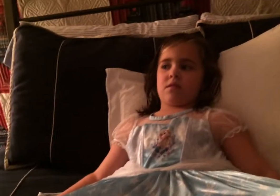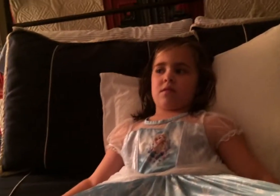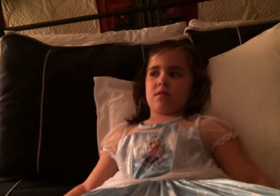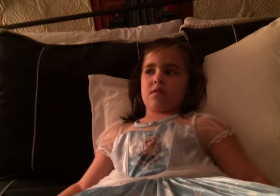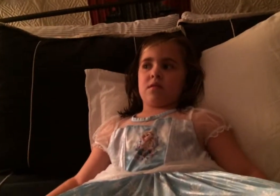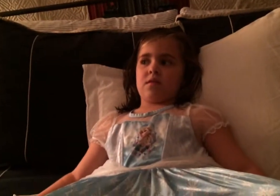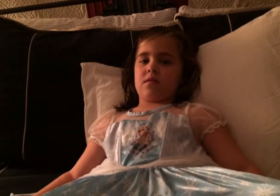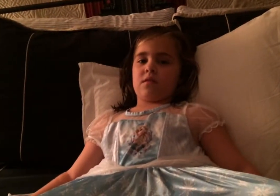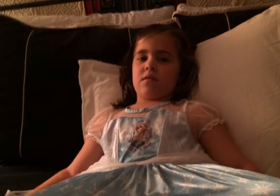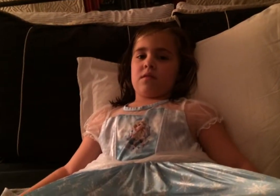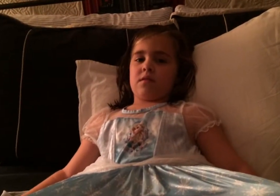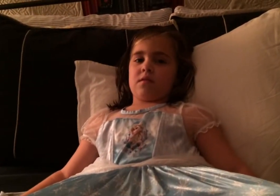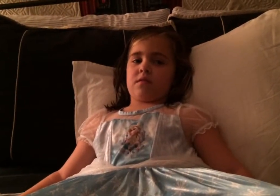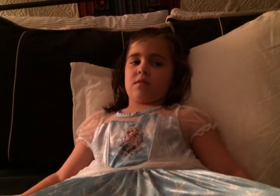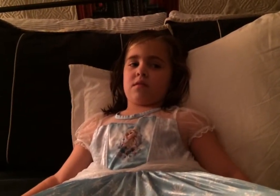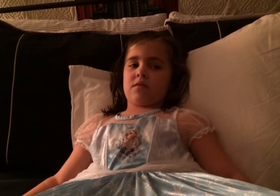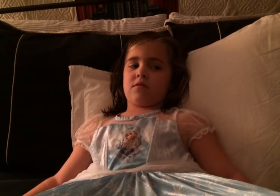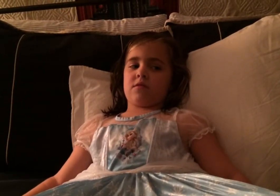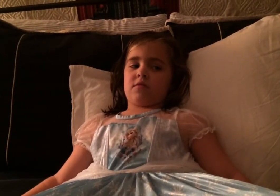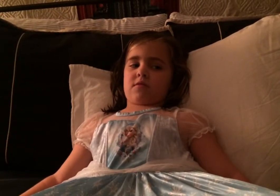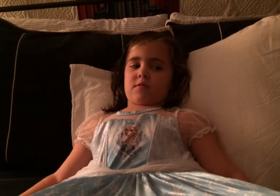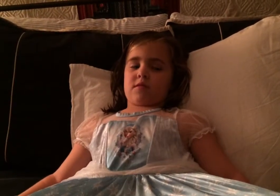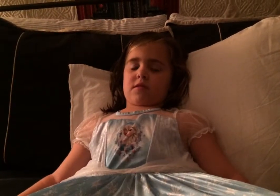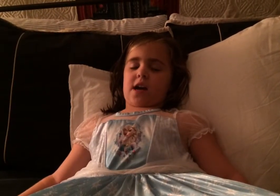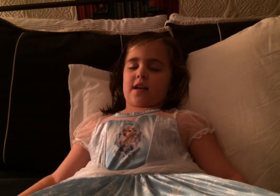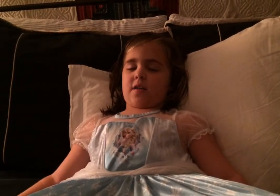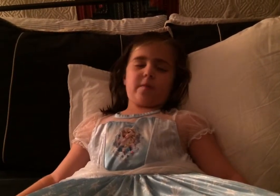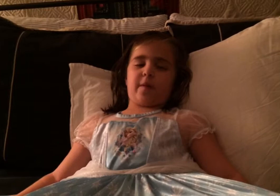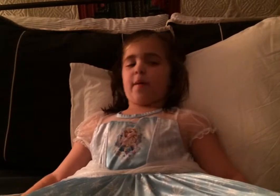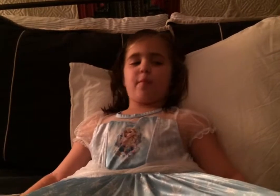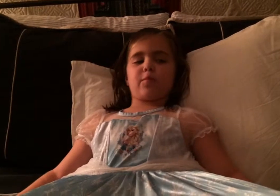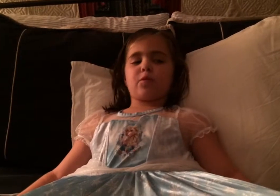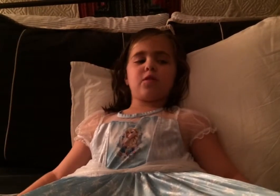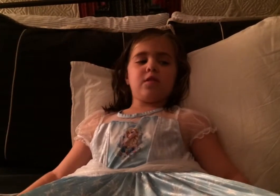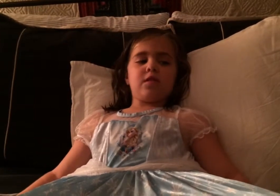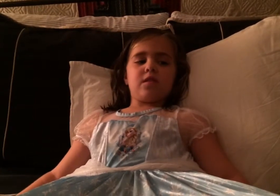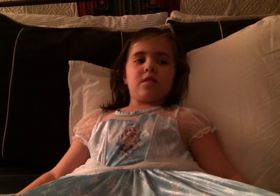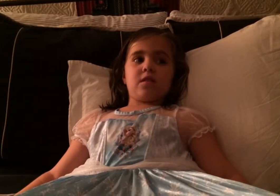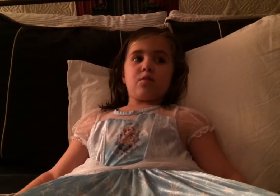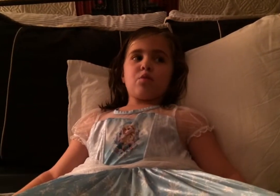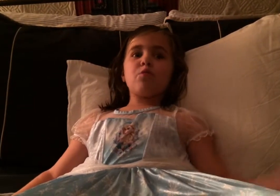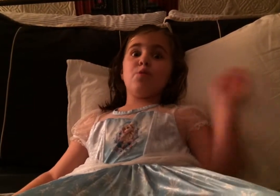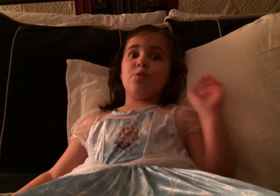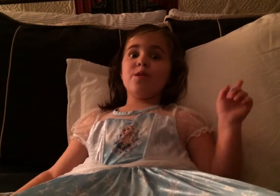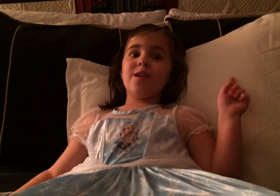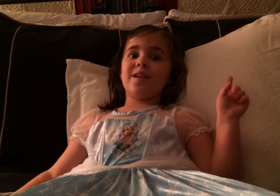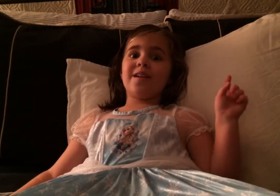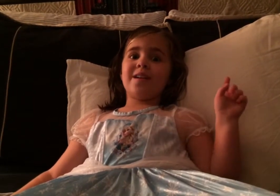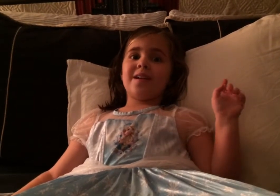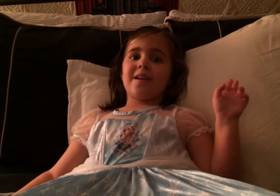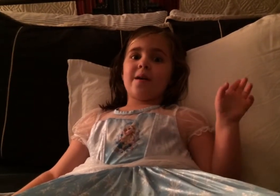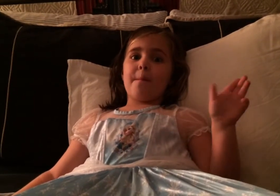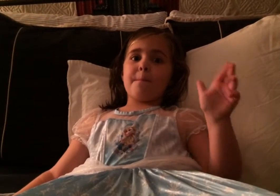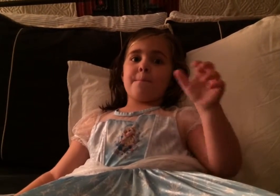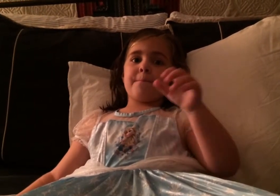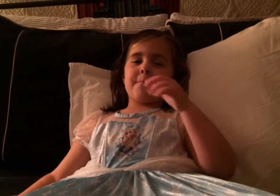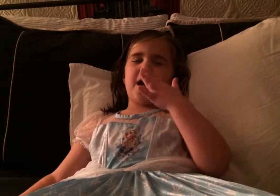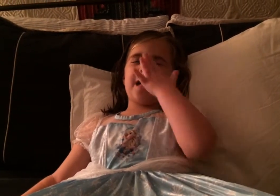Teacher? I can't remember. Ooh. I